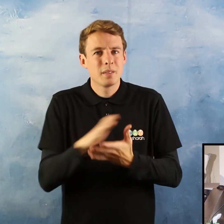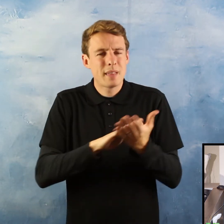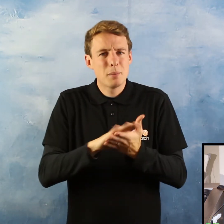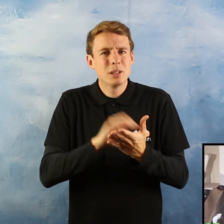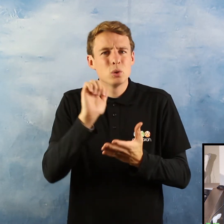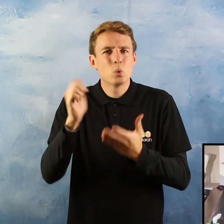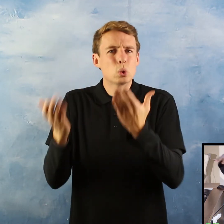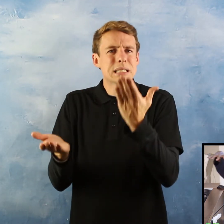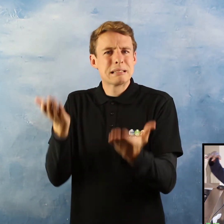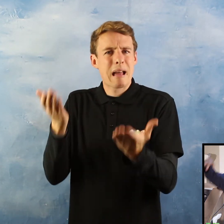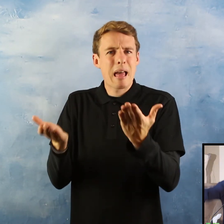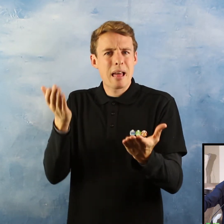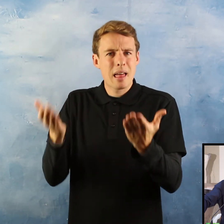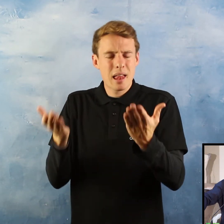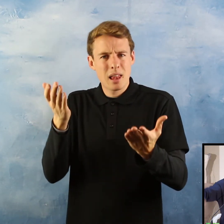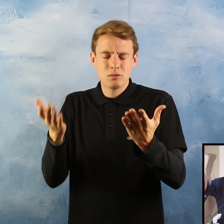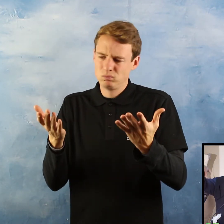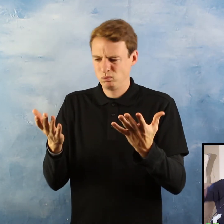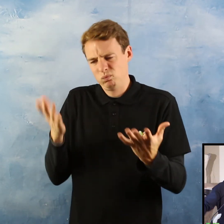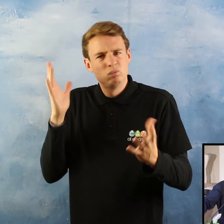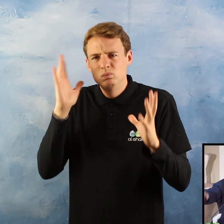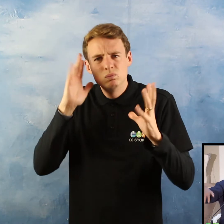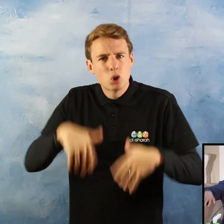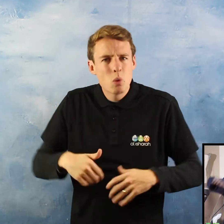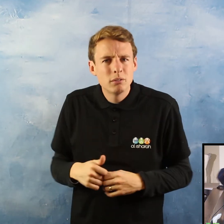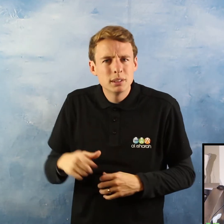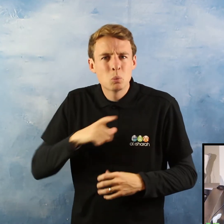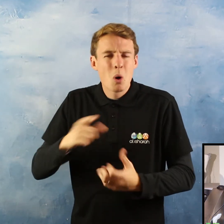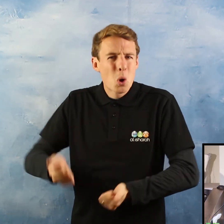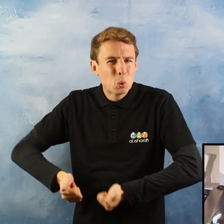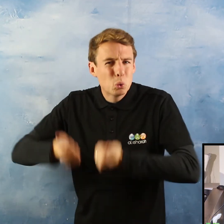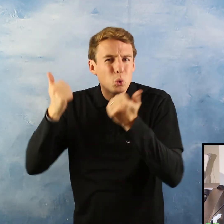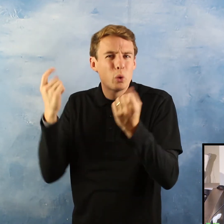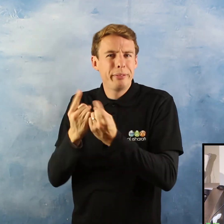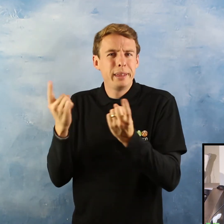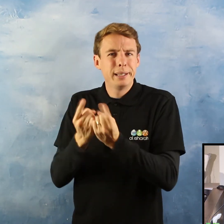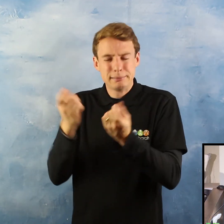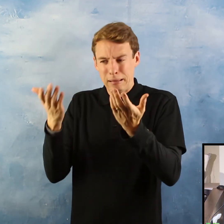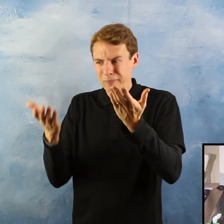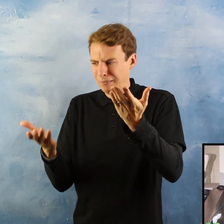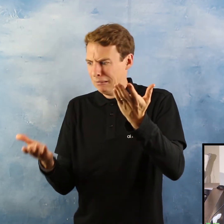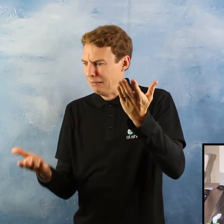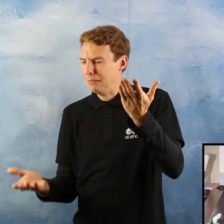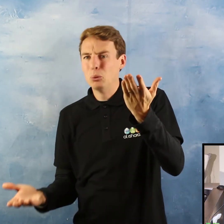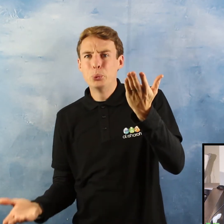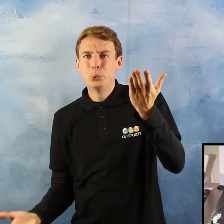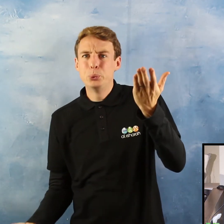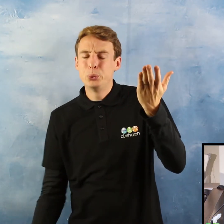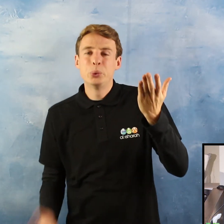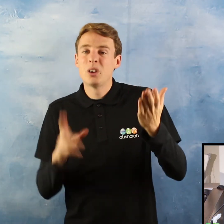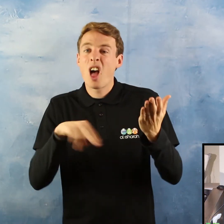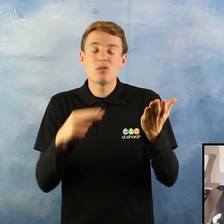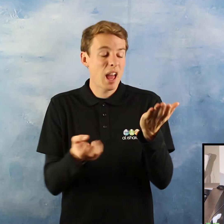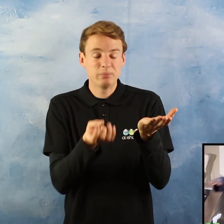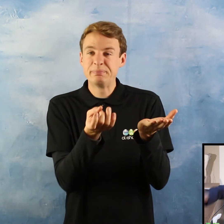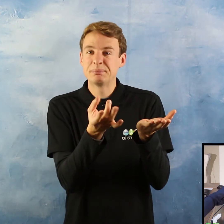in this side you have to put a lot of good deeds to make it heavier. But if you don't commit sin, then it's not going